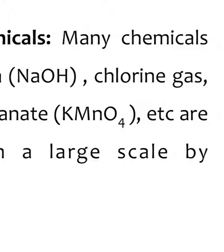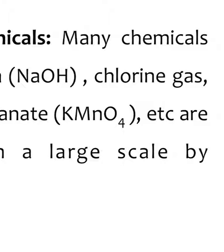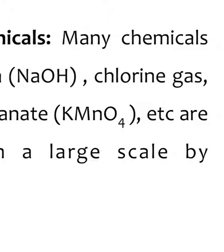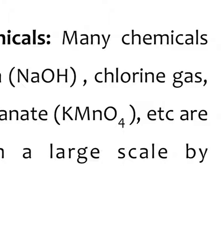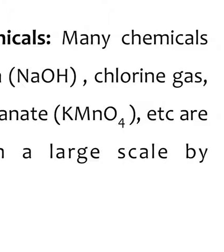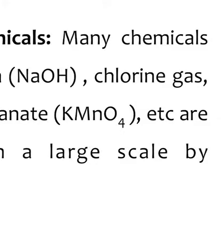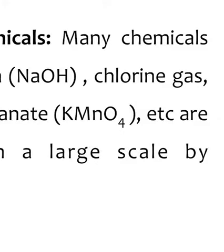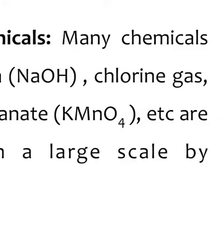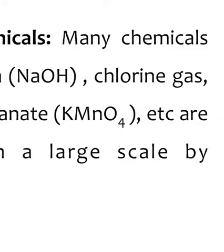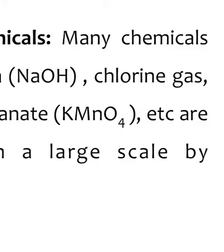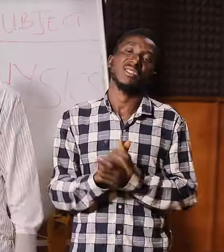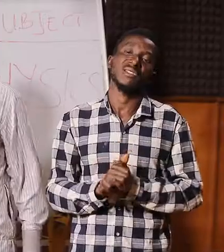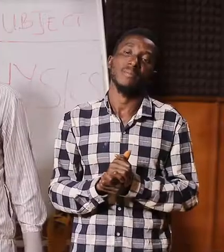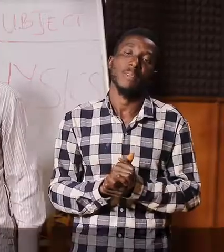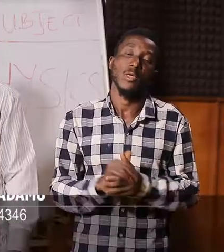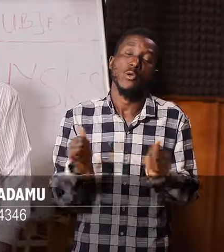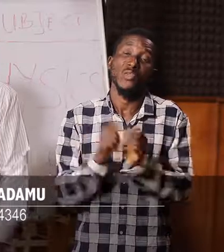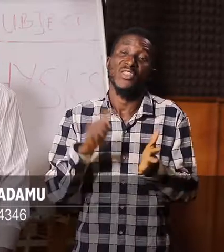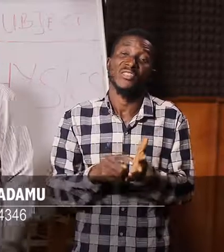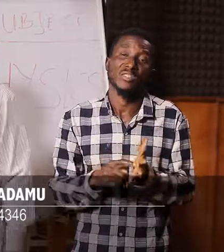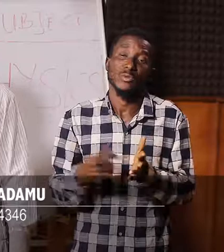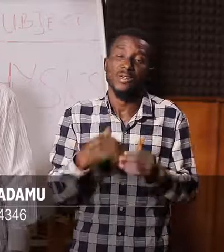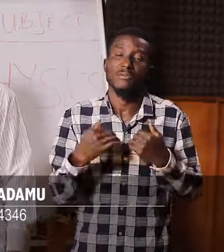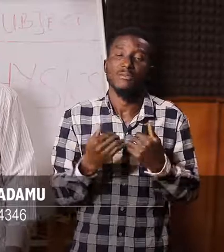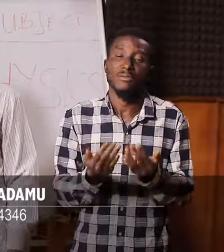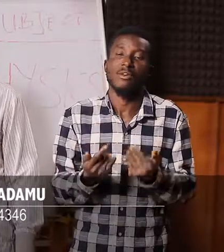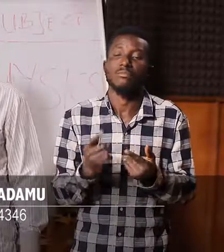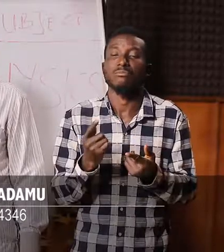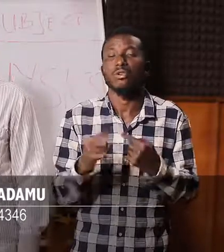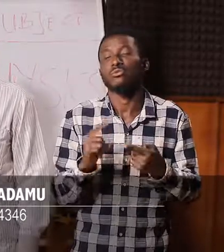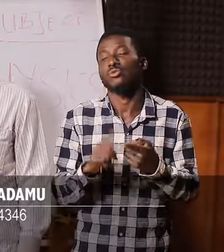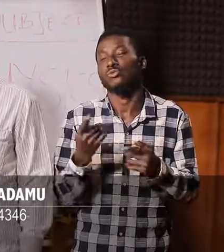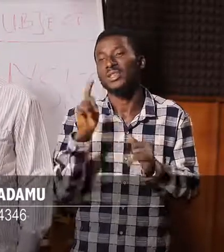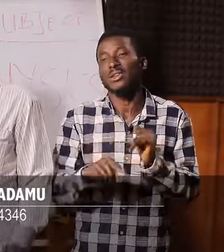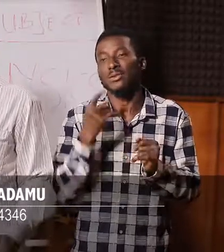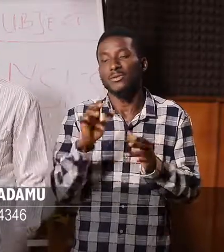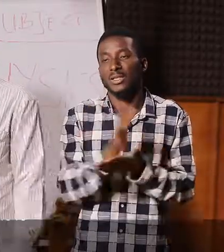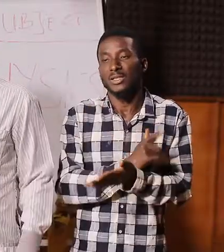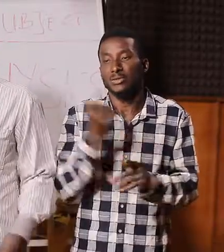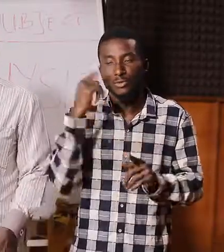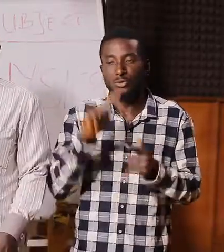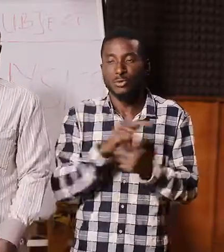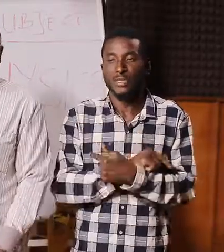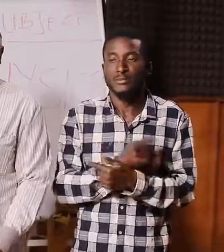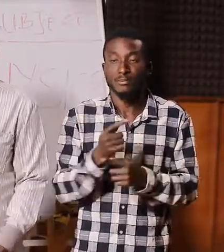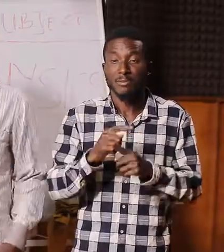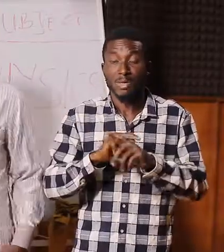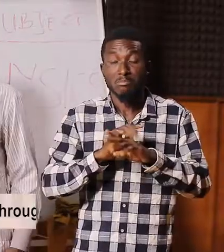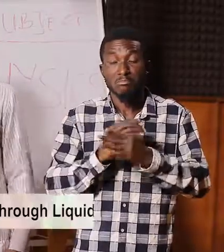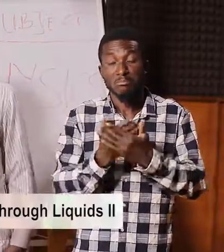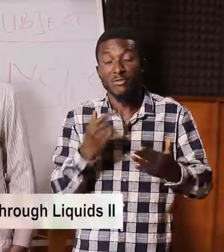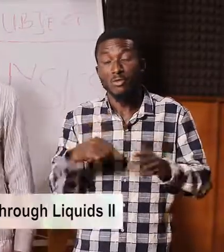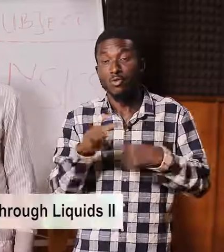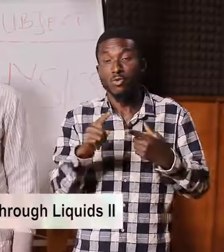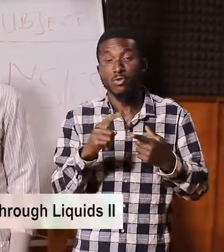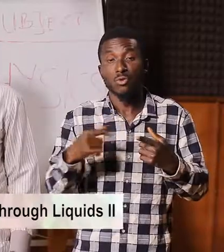of electrolysis. With this, we have come to the end of our lesson for today. But before I go,